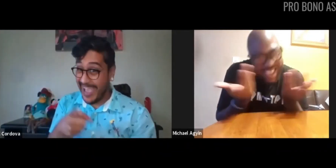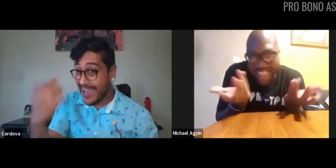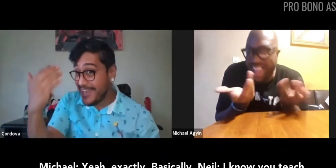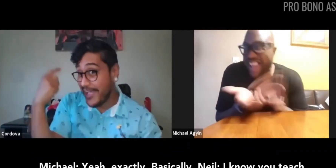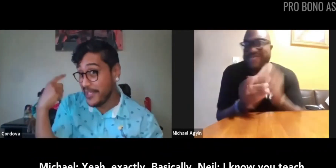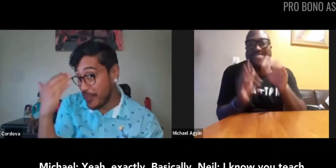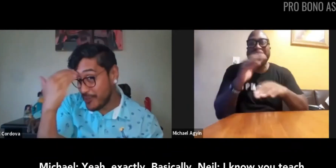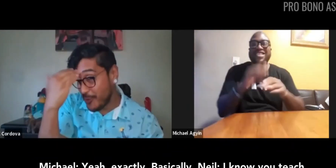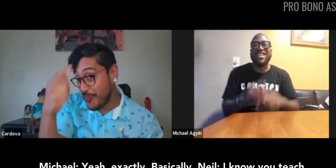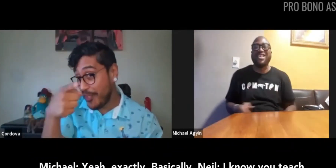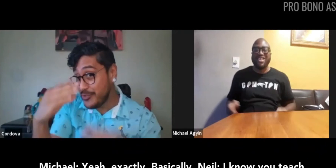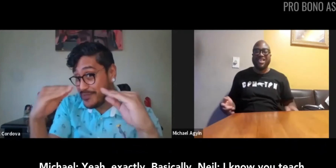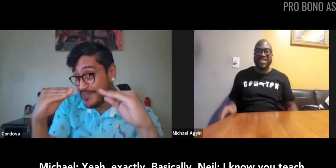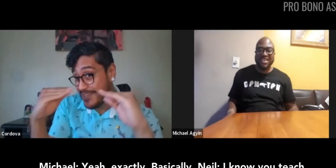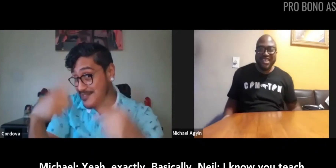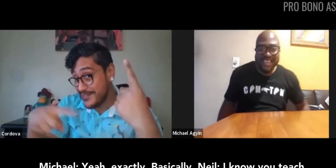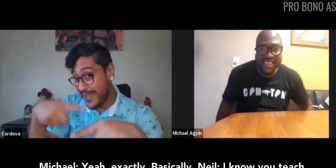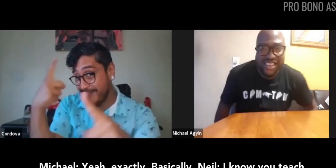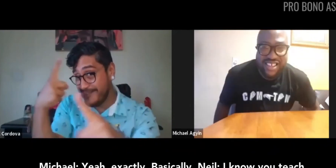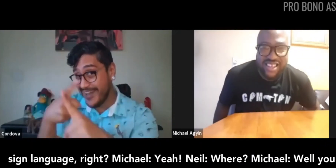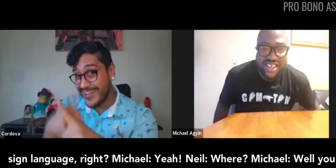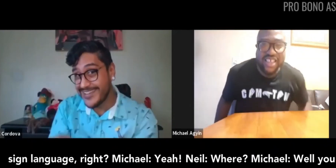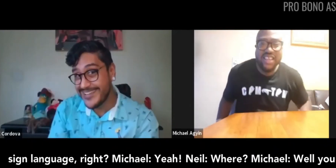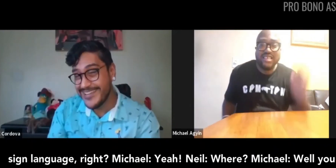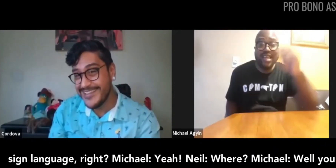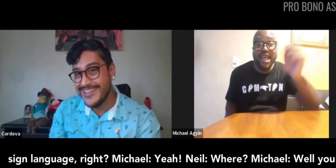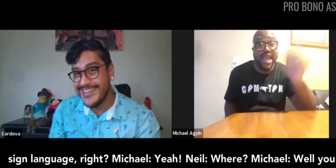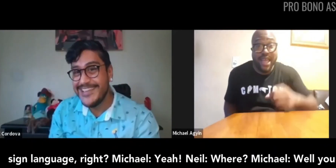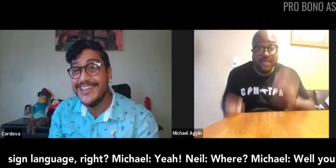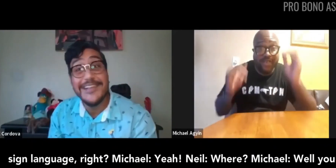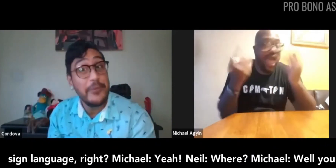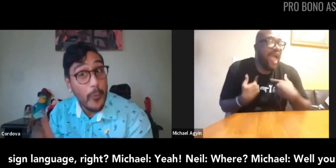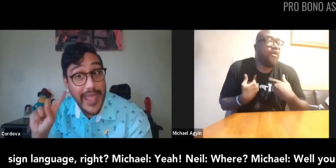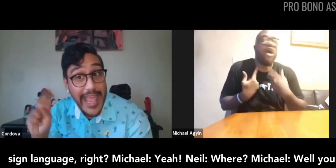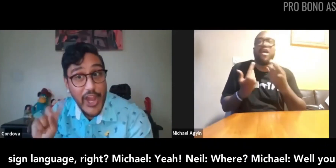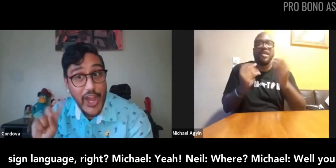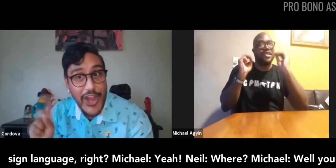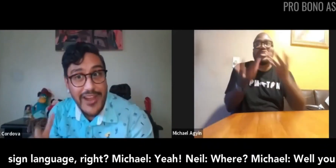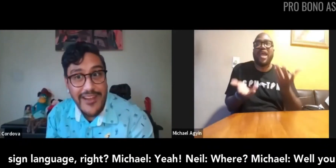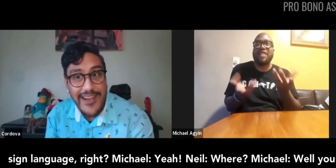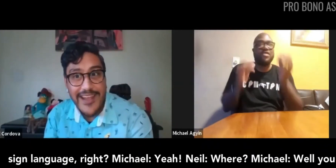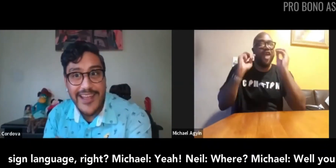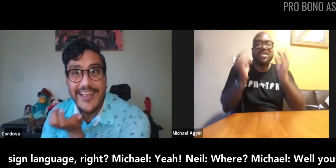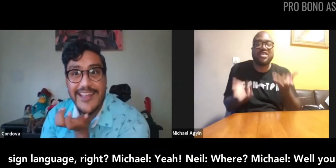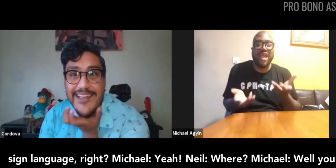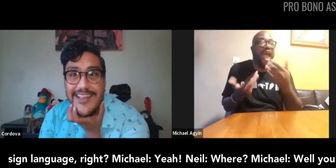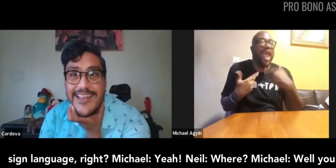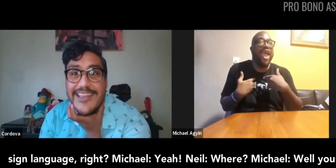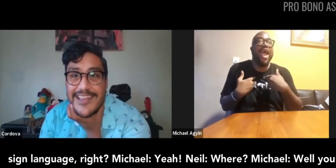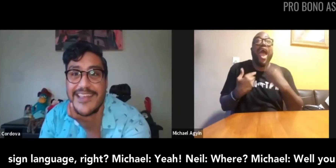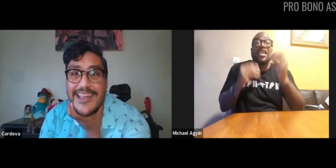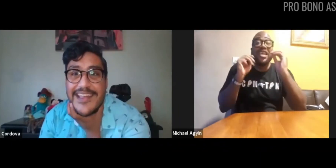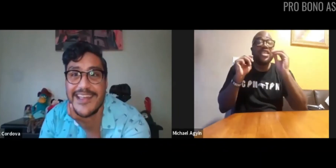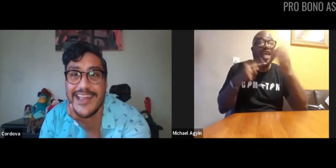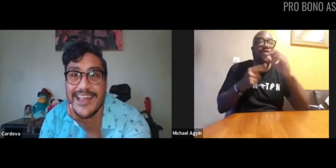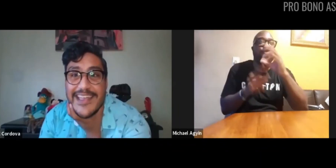language. Yeah, exactly. Basically. I know you teach sign language, right? Yeah. Where? Well, I